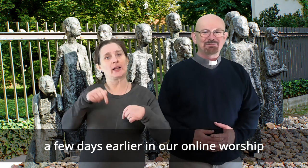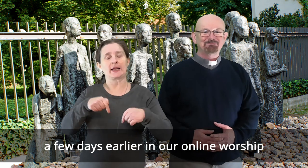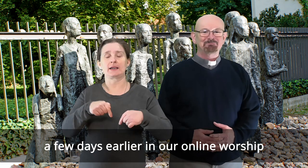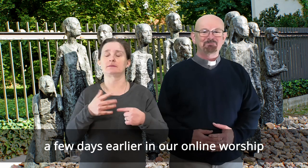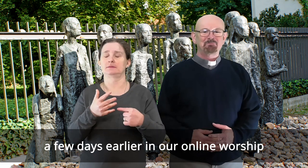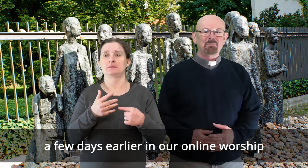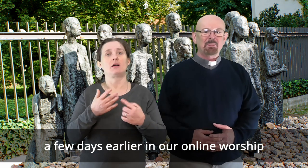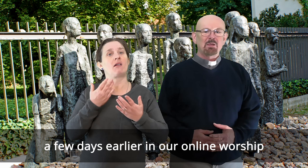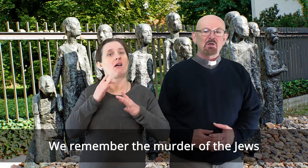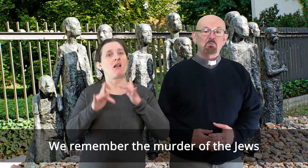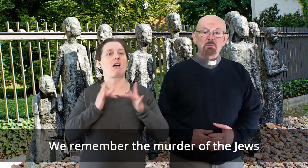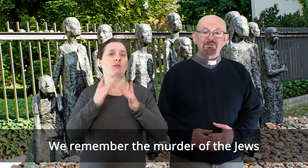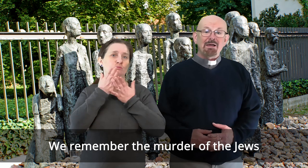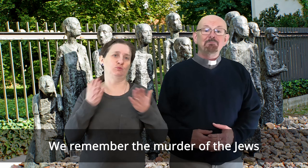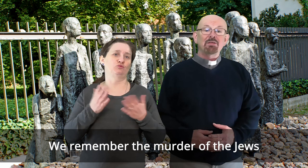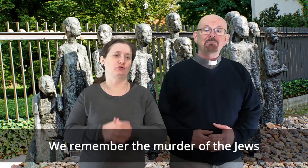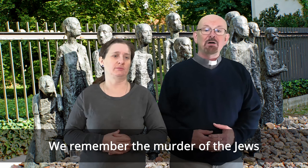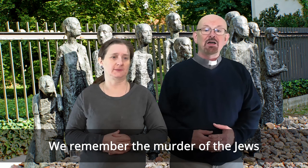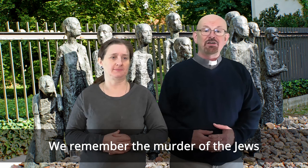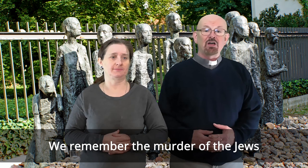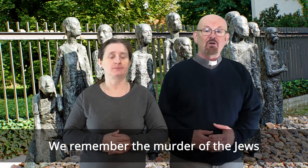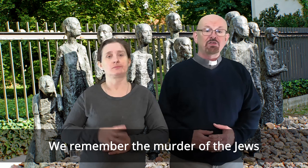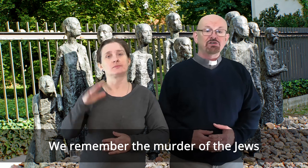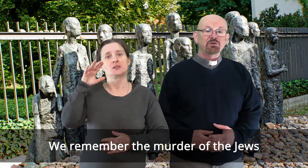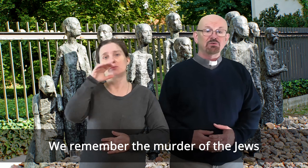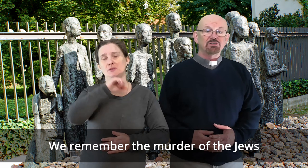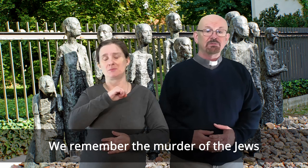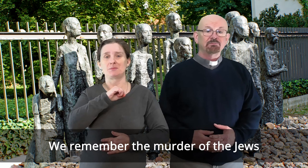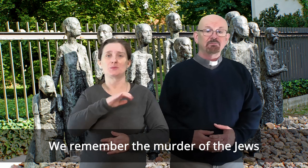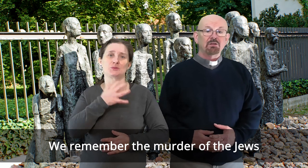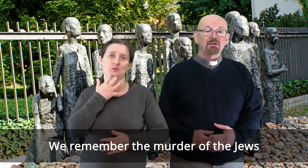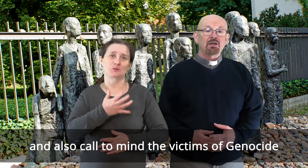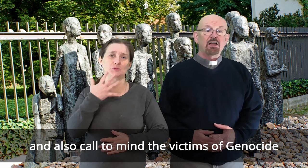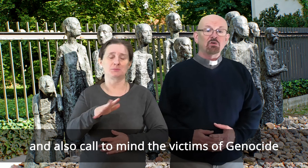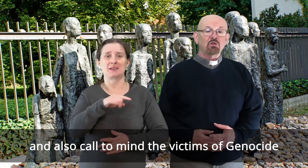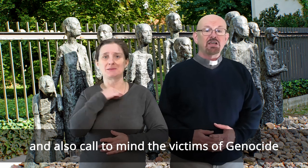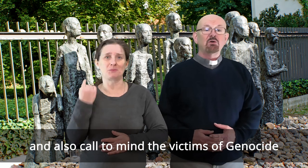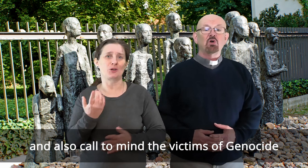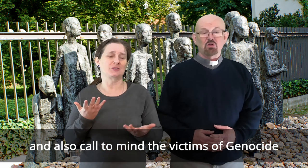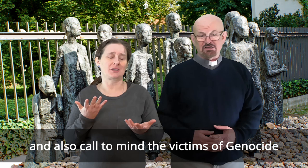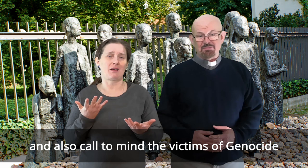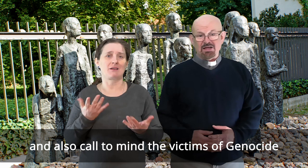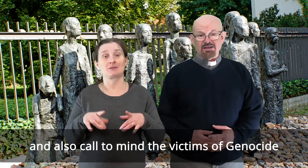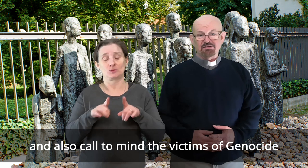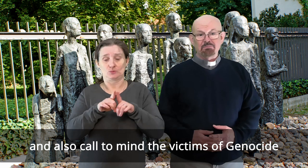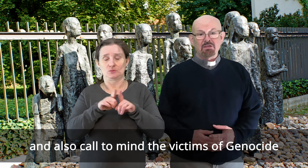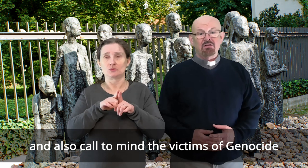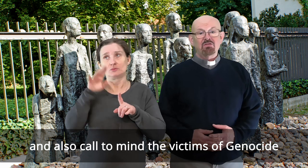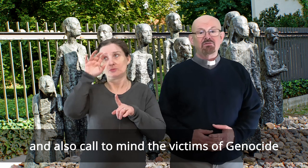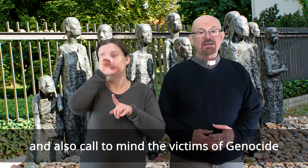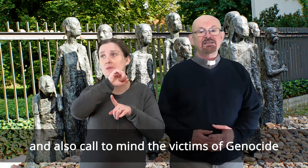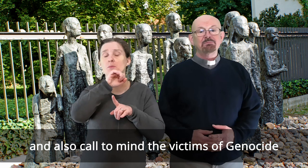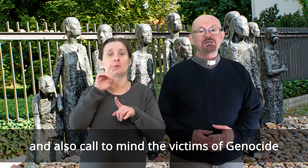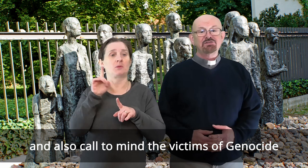worship. We remember the murder of the Jews and also call to mind